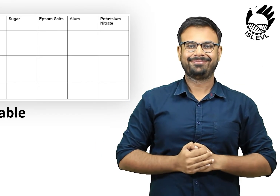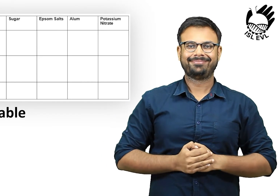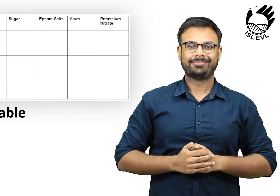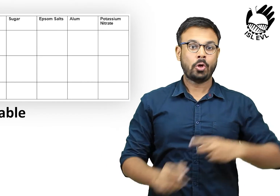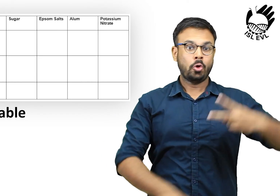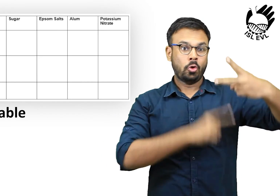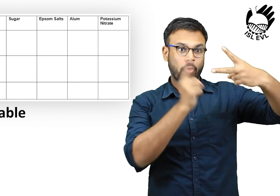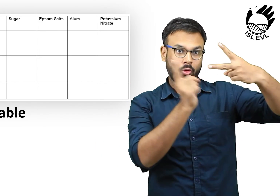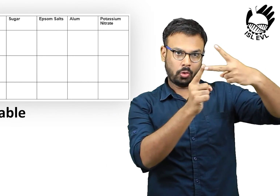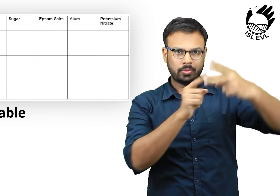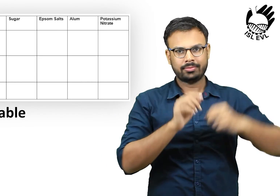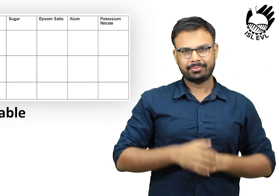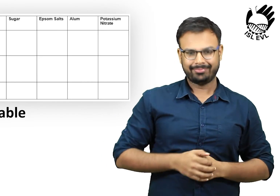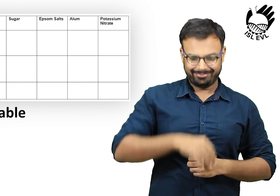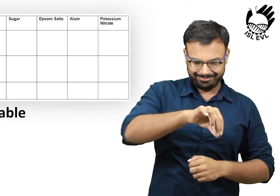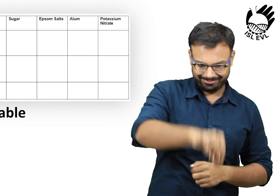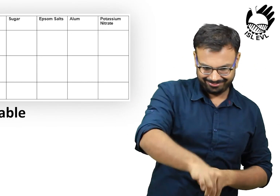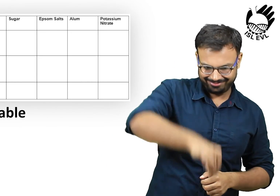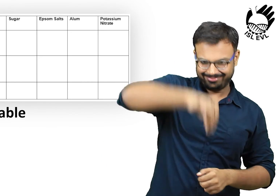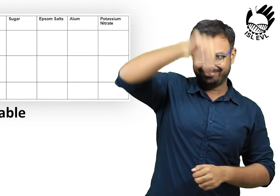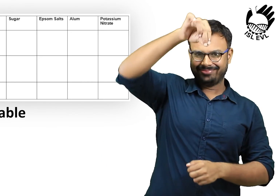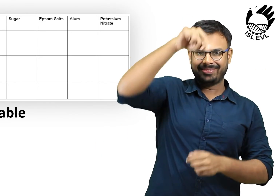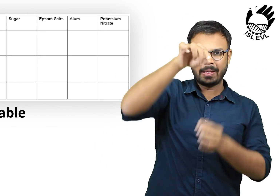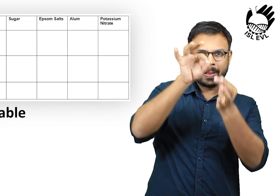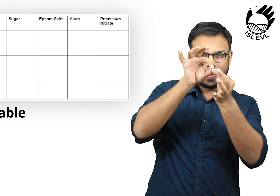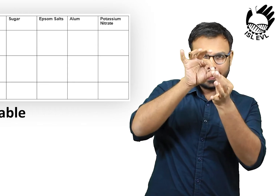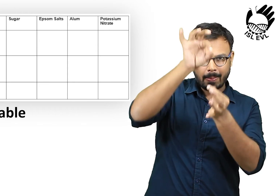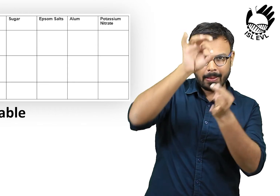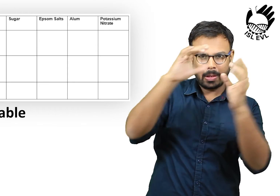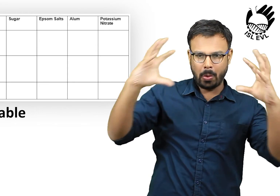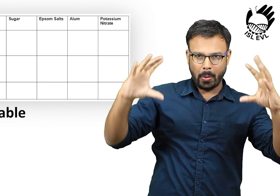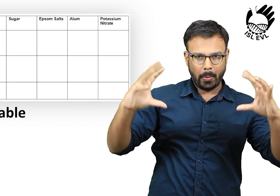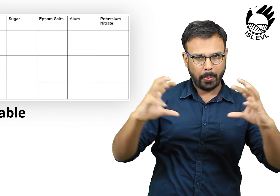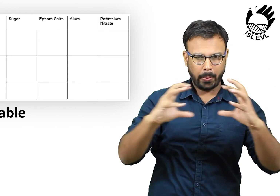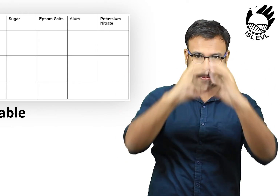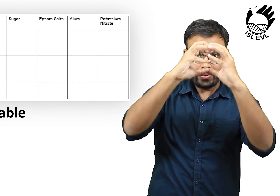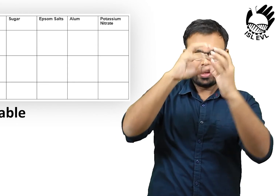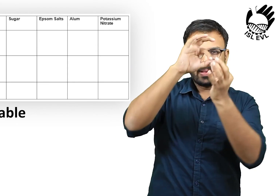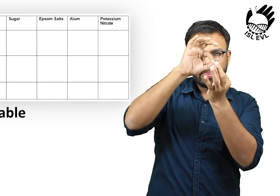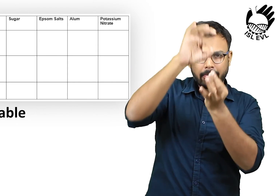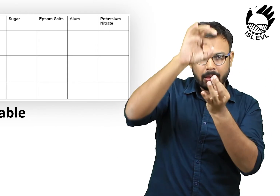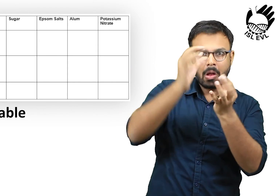your local room temperature, degree Celsius, G.